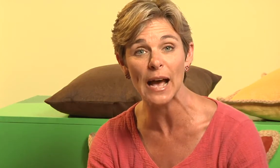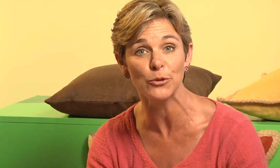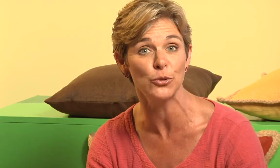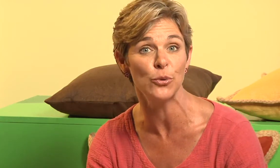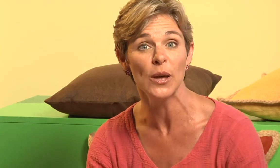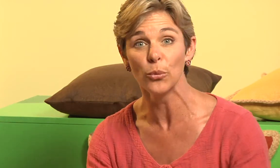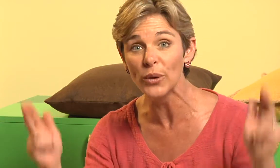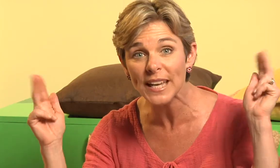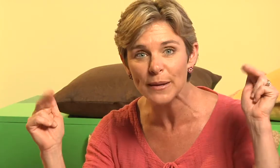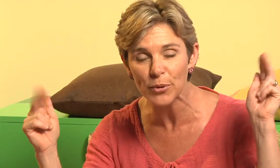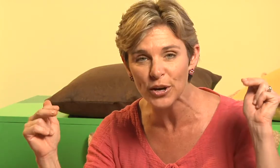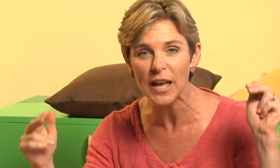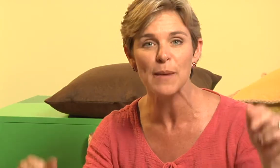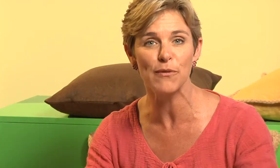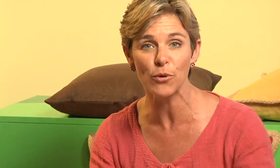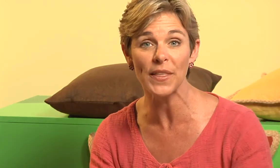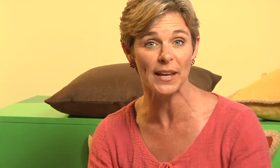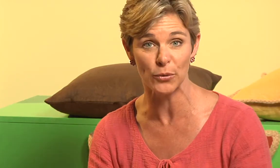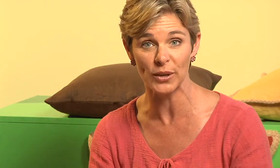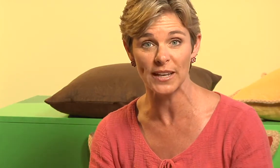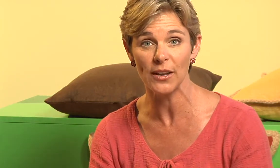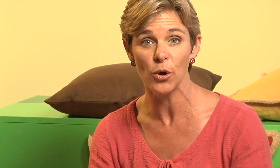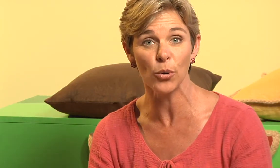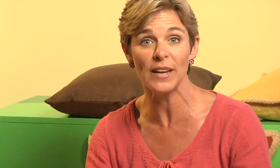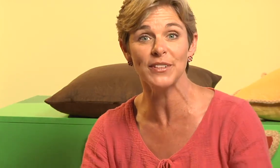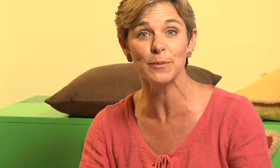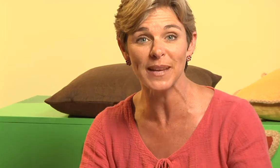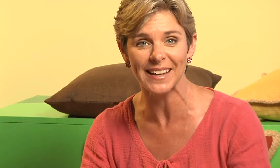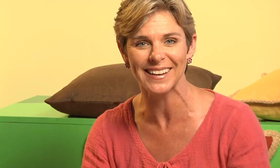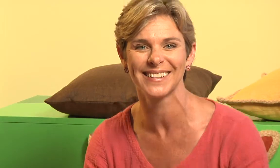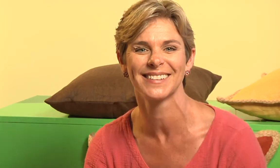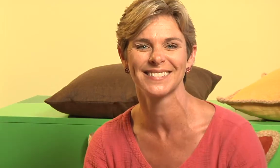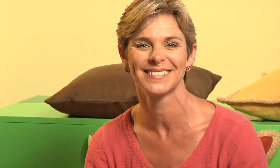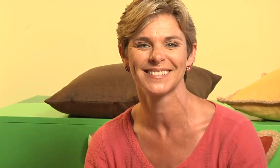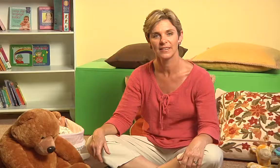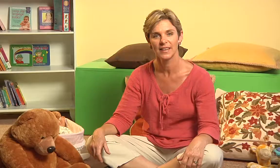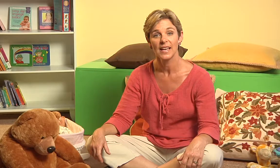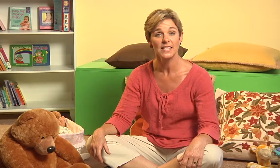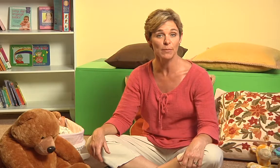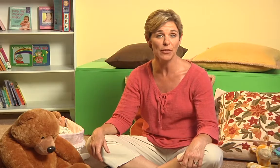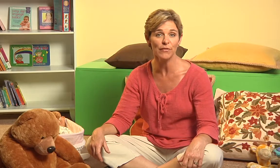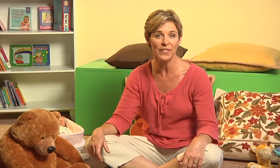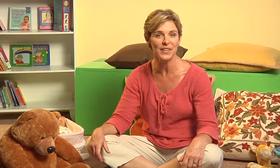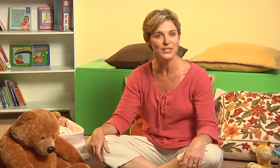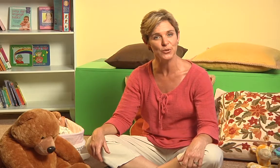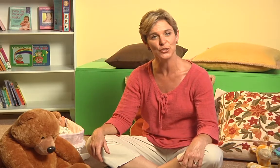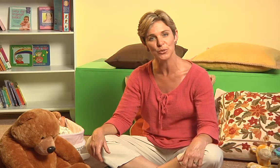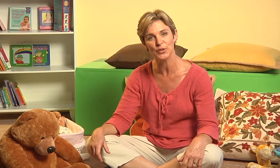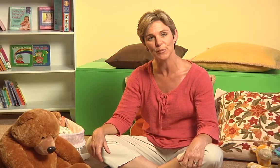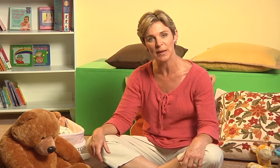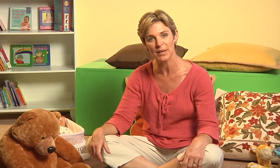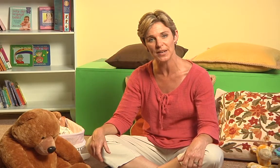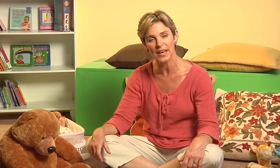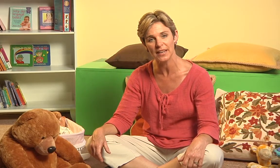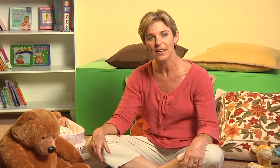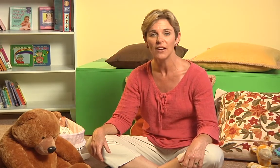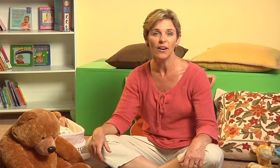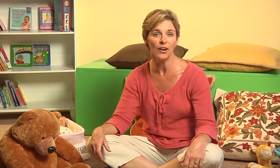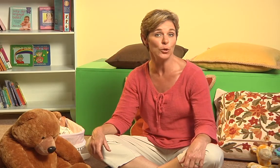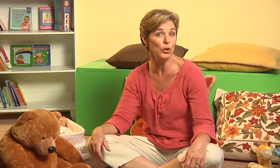to read a book before they can read or even speak. Some other fun things you can do with your baby at night are you can look